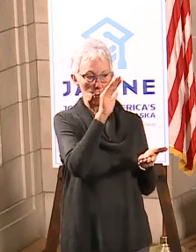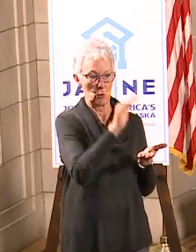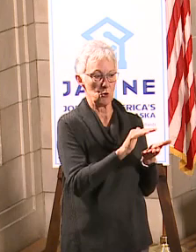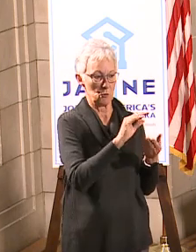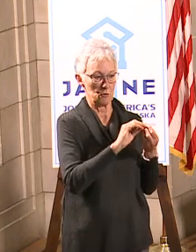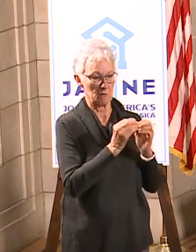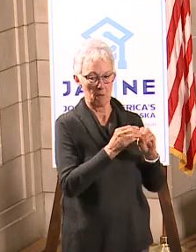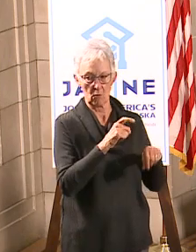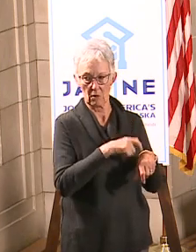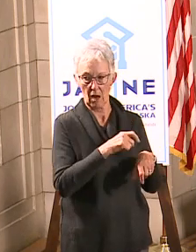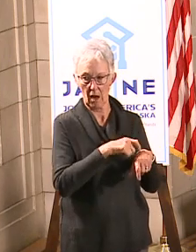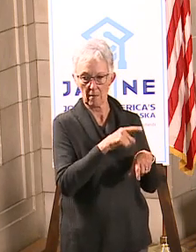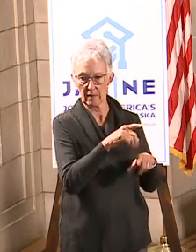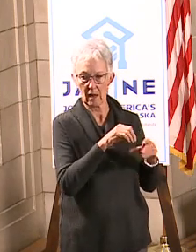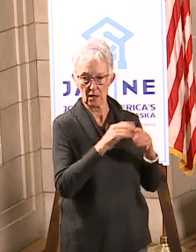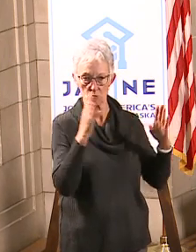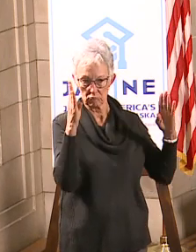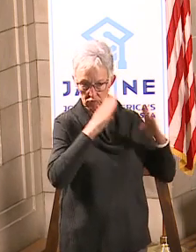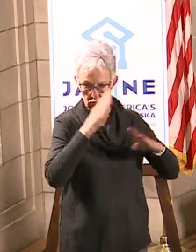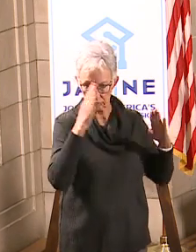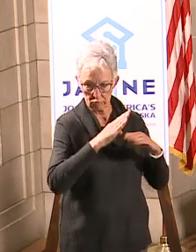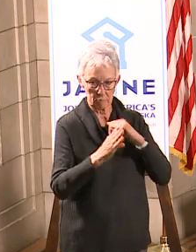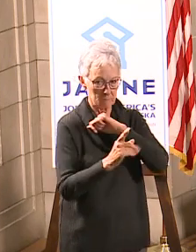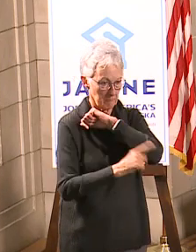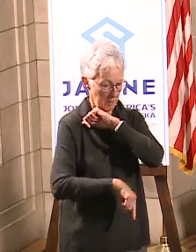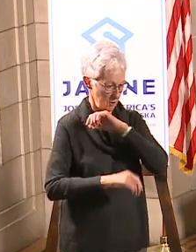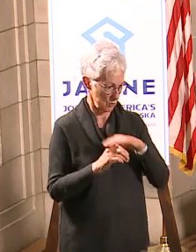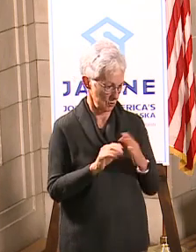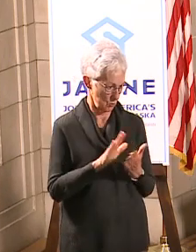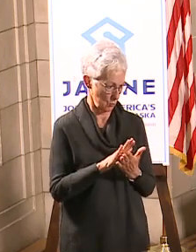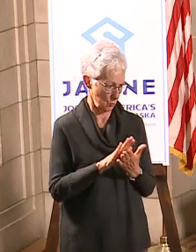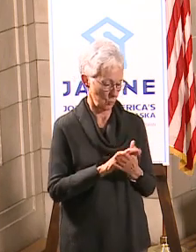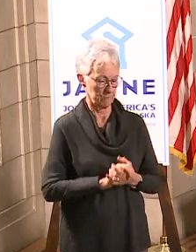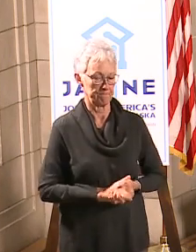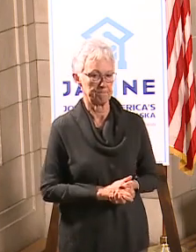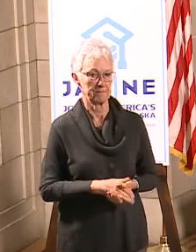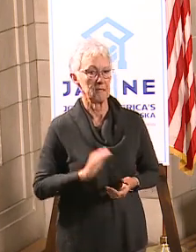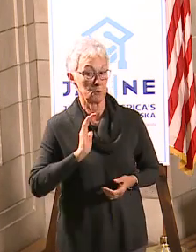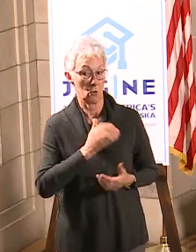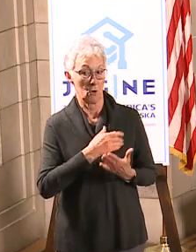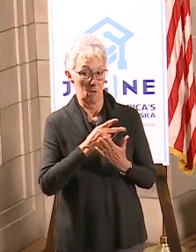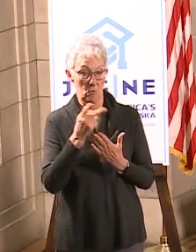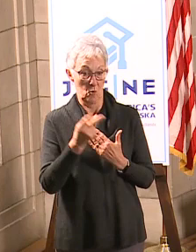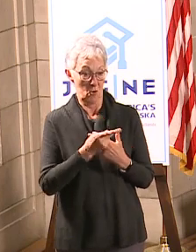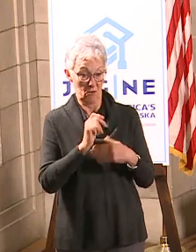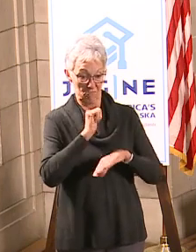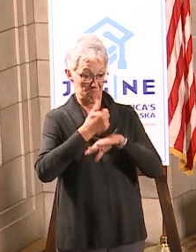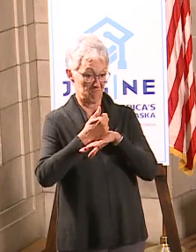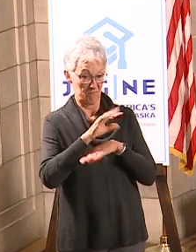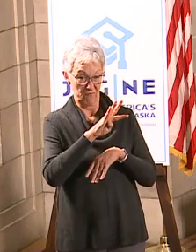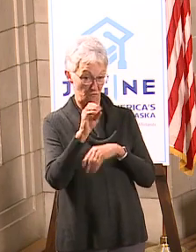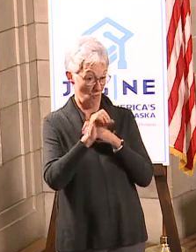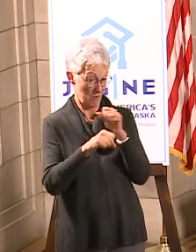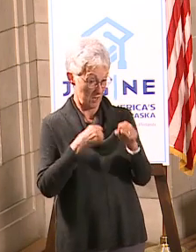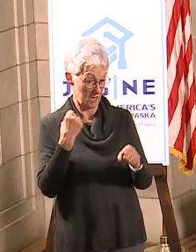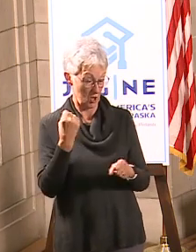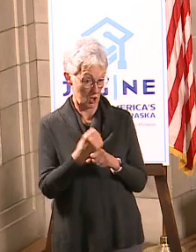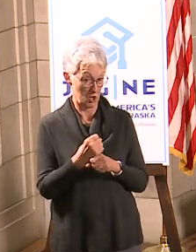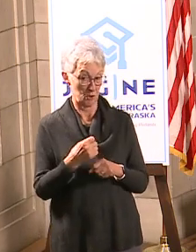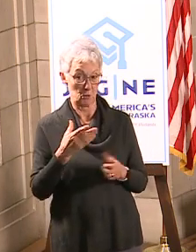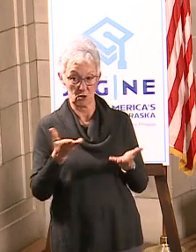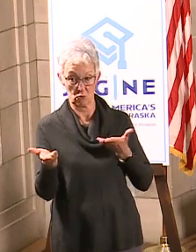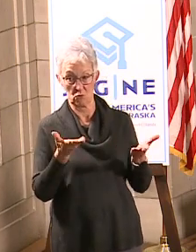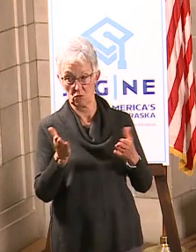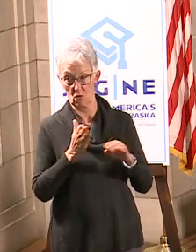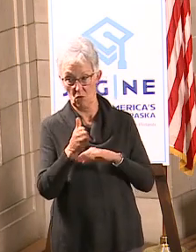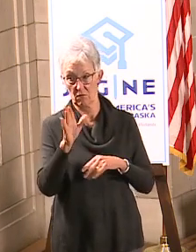The JAG program model has been successful for 40 years. It currently serves about 76,000 students each year